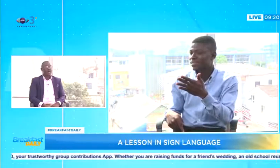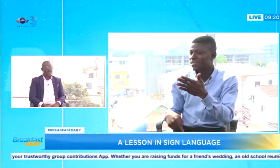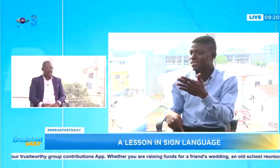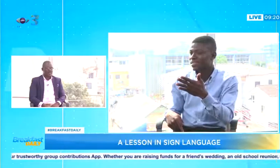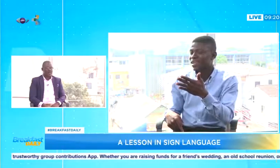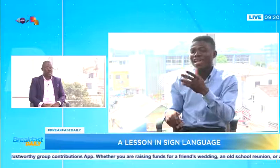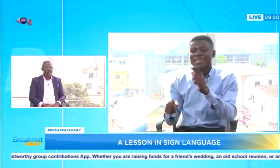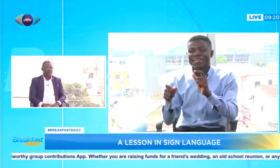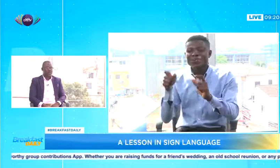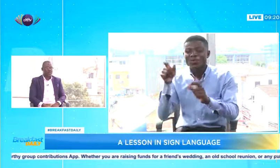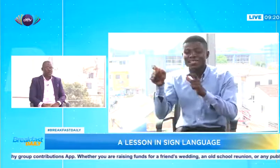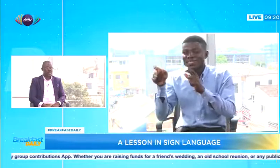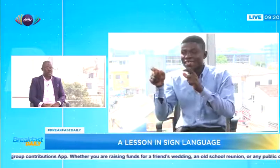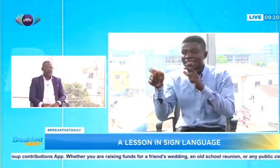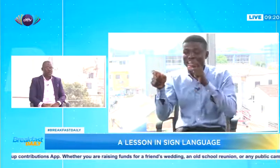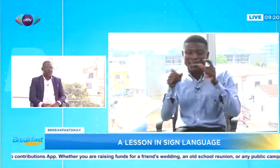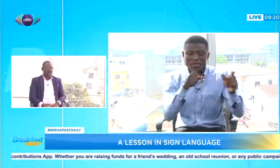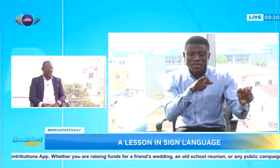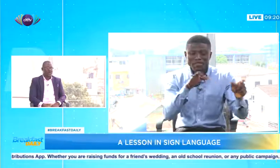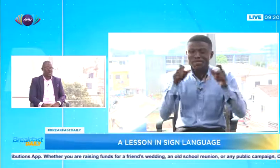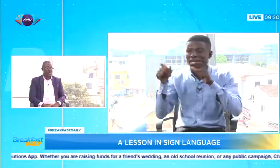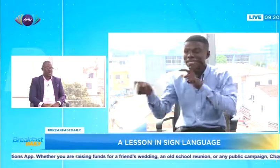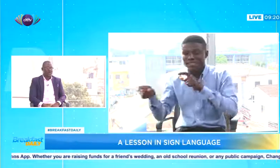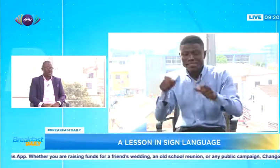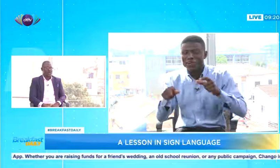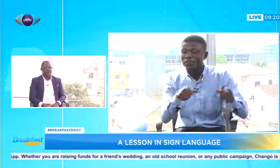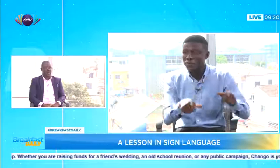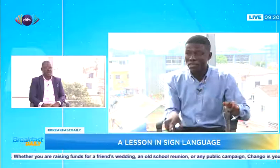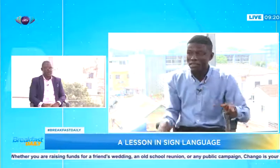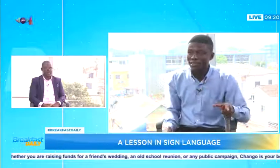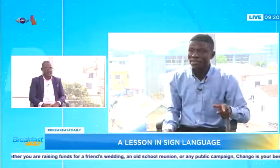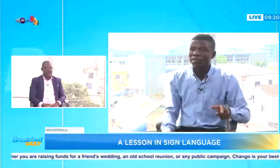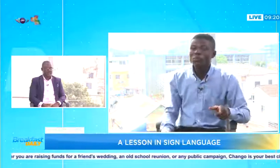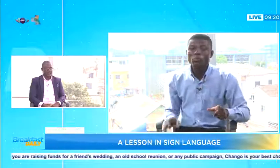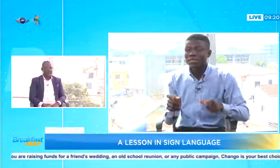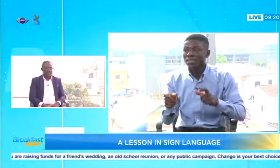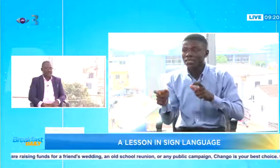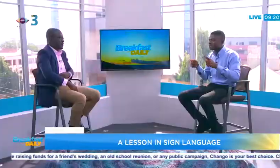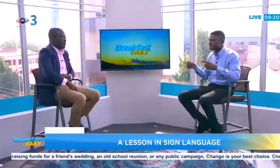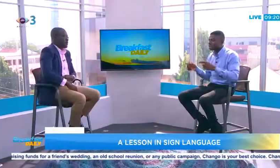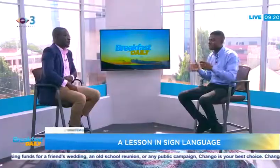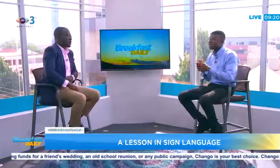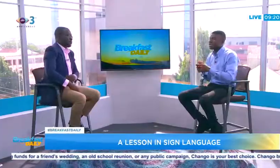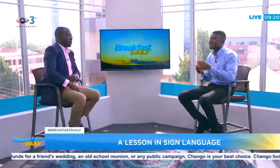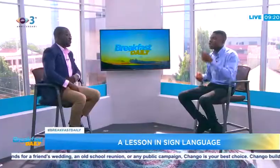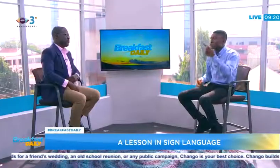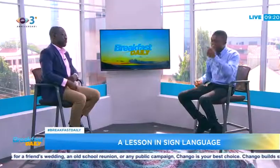Oh. And then with the sign language, it's different from English. Yes. People think it's the same as English. And then when you